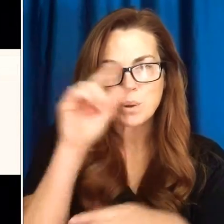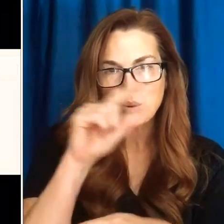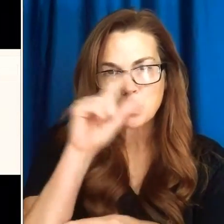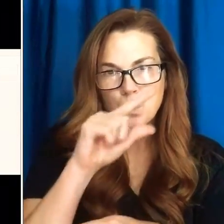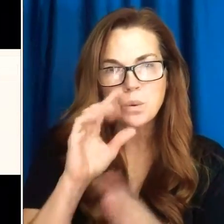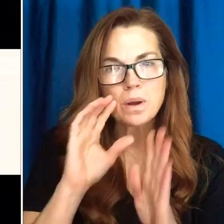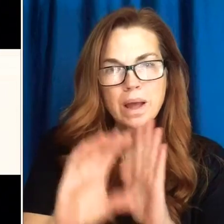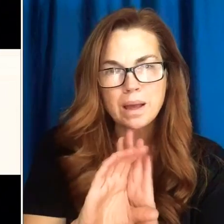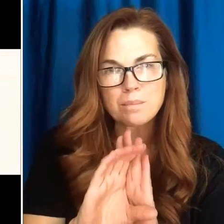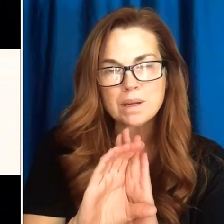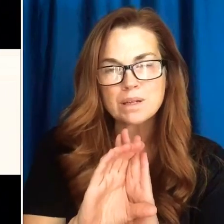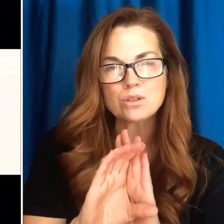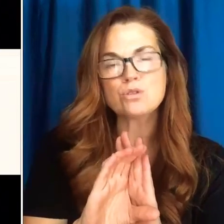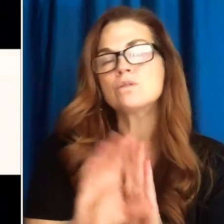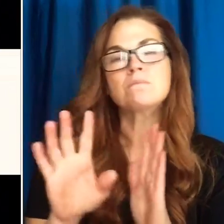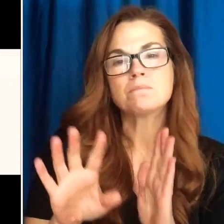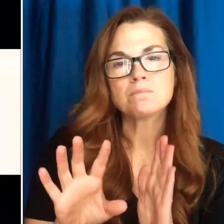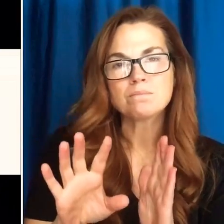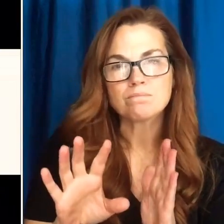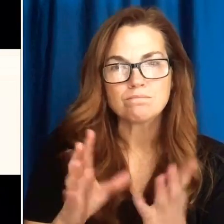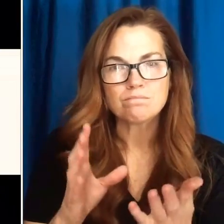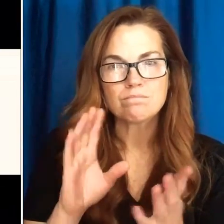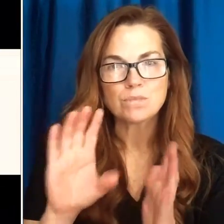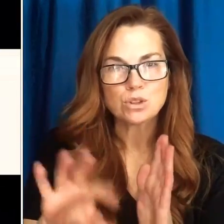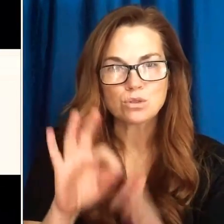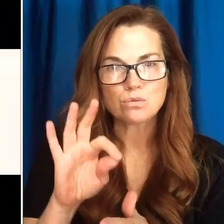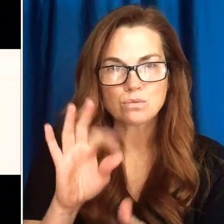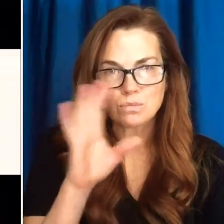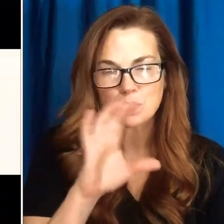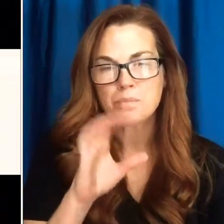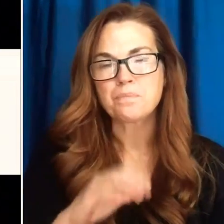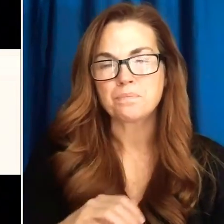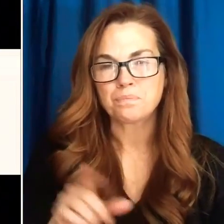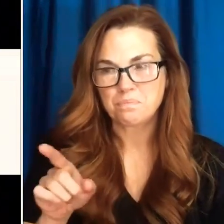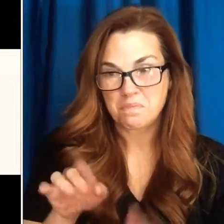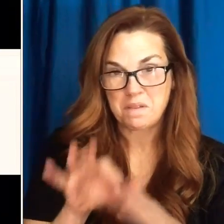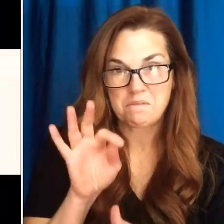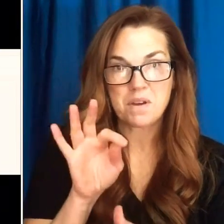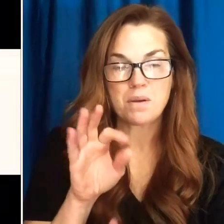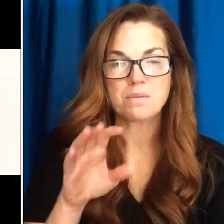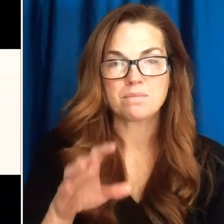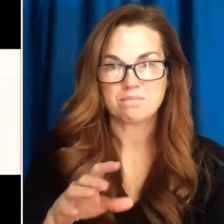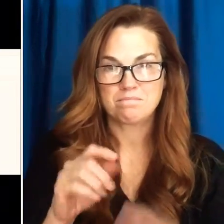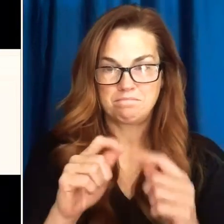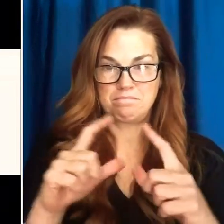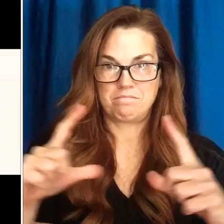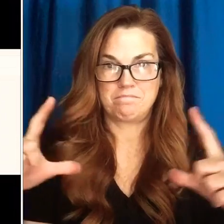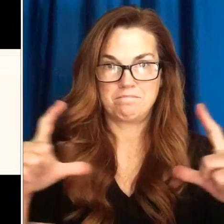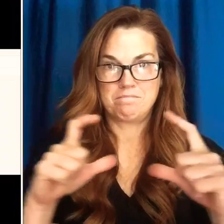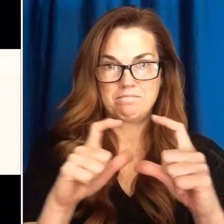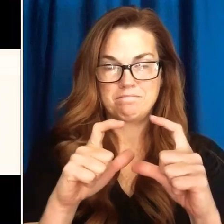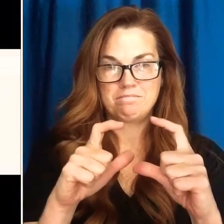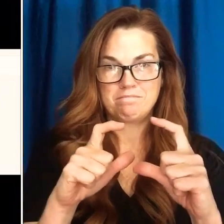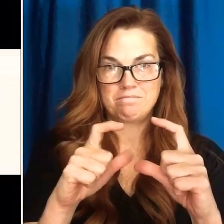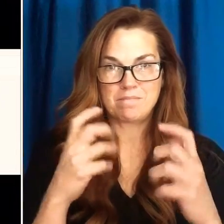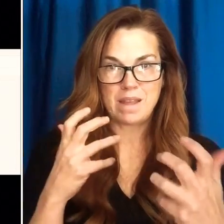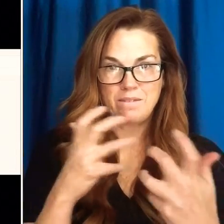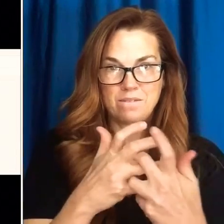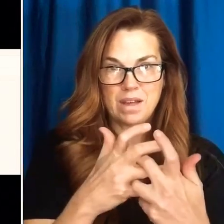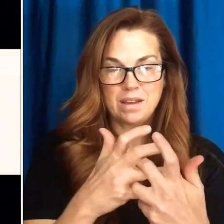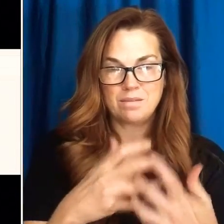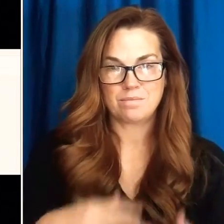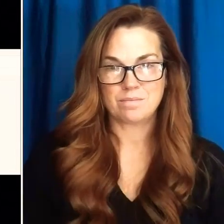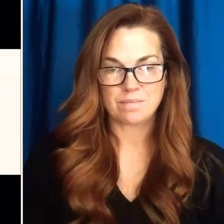they found a Venn diagram in there, and they just made it the size of their board, and then they filled it up